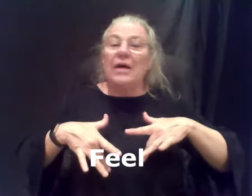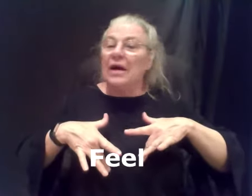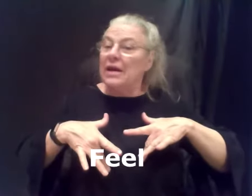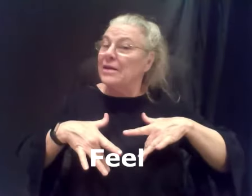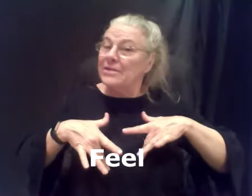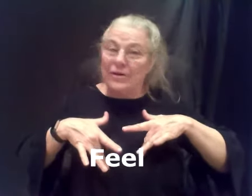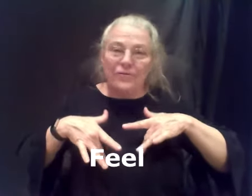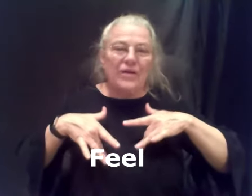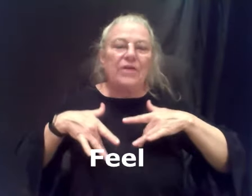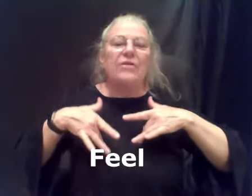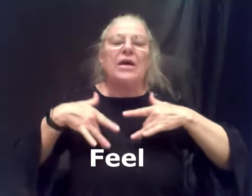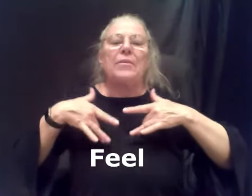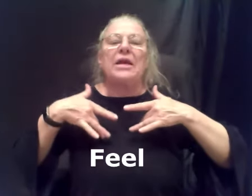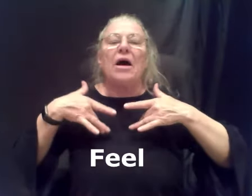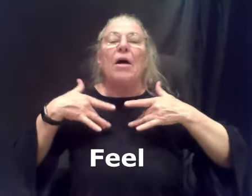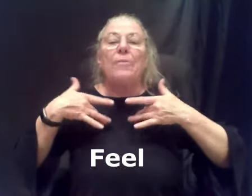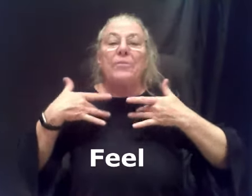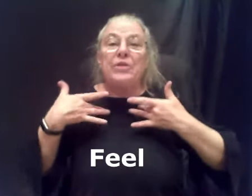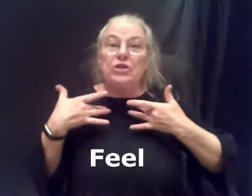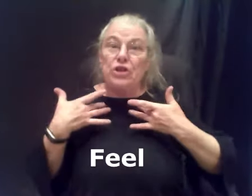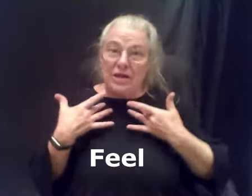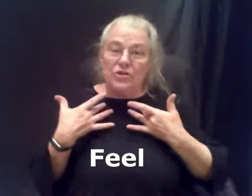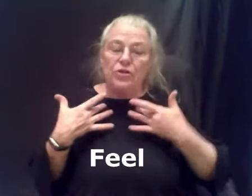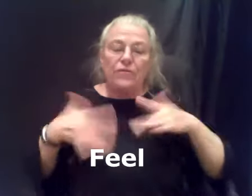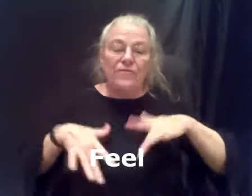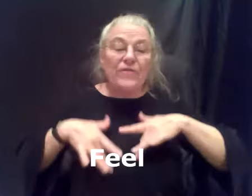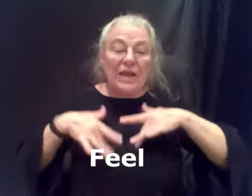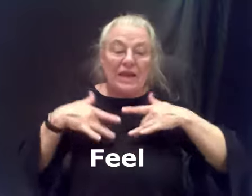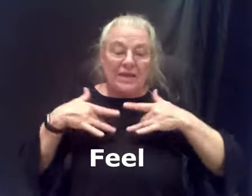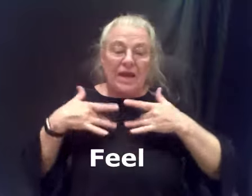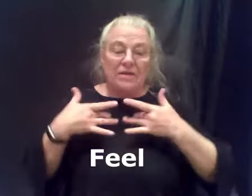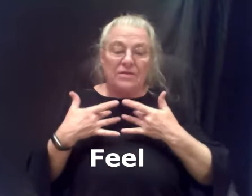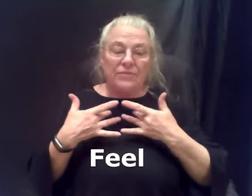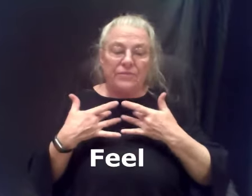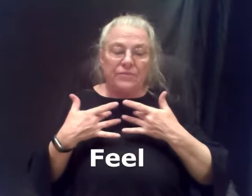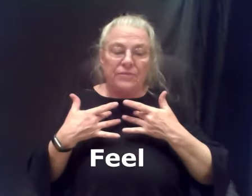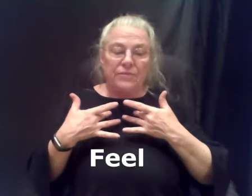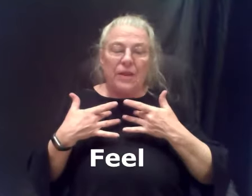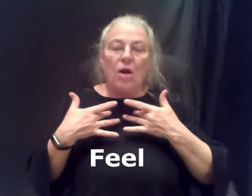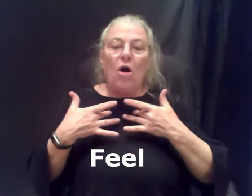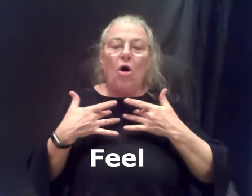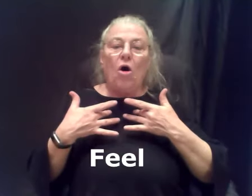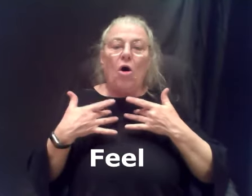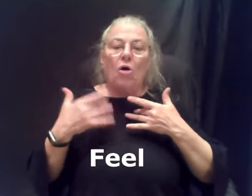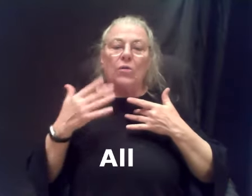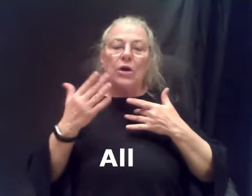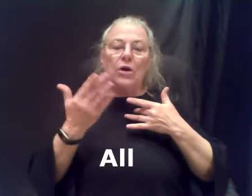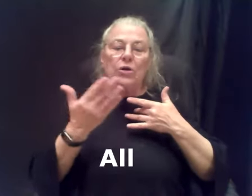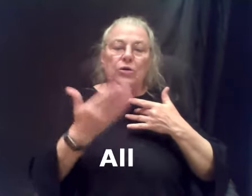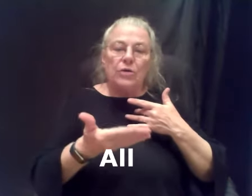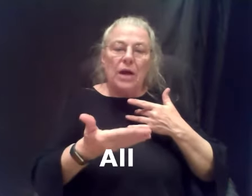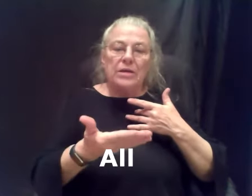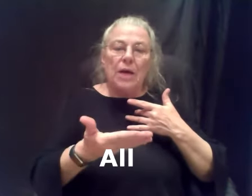again, center finger coming up the chest. You're feeling that. All. Your non-dominant